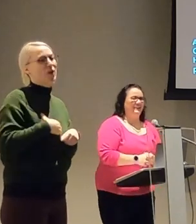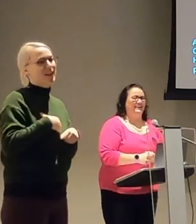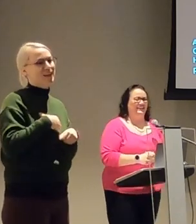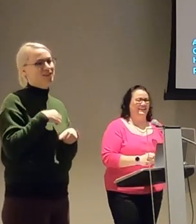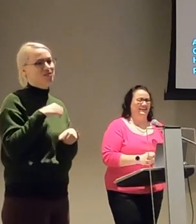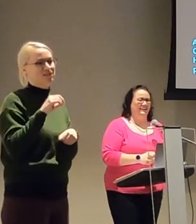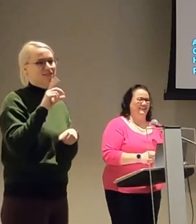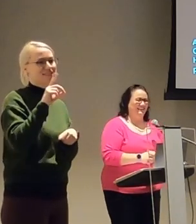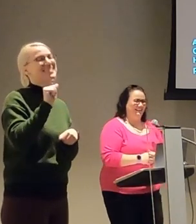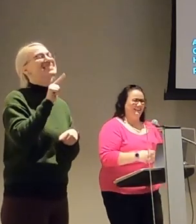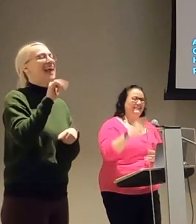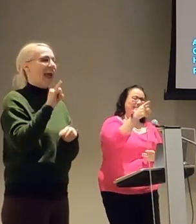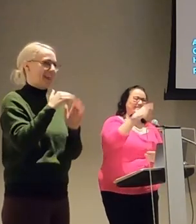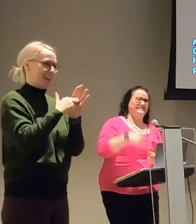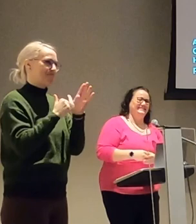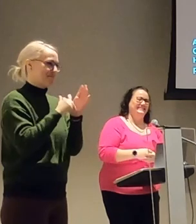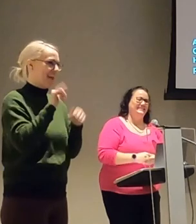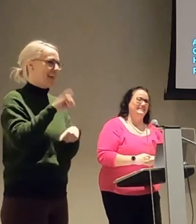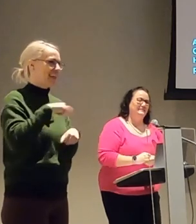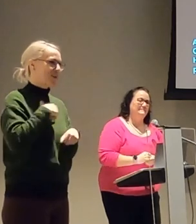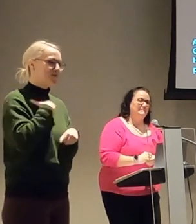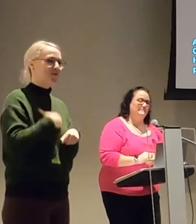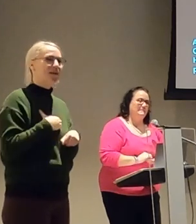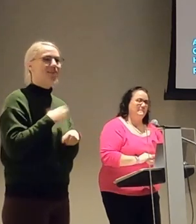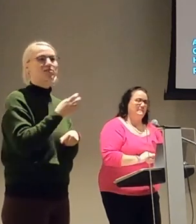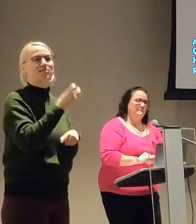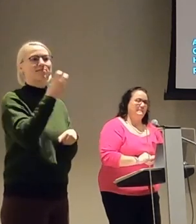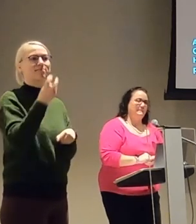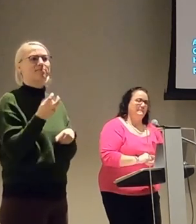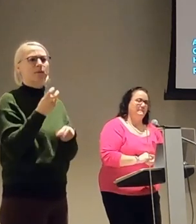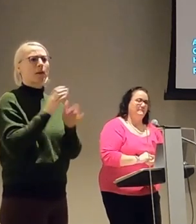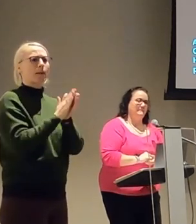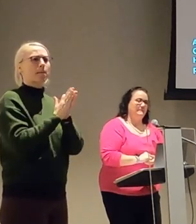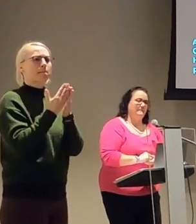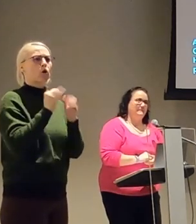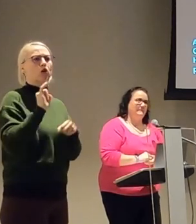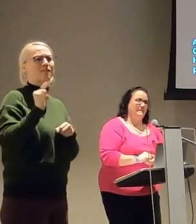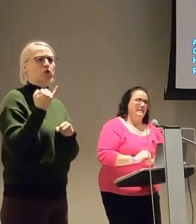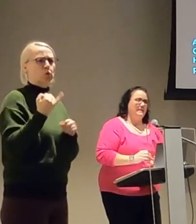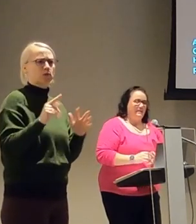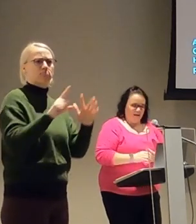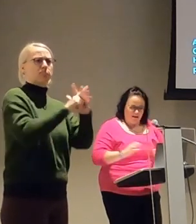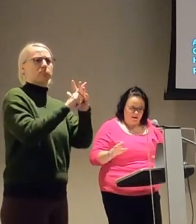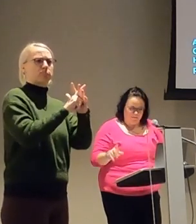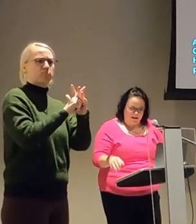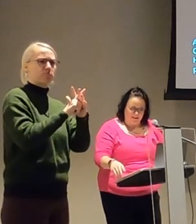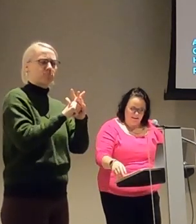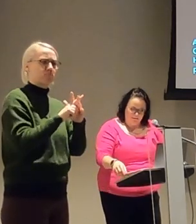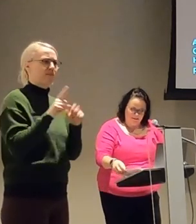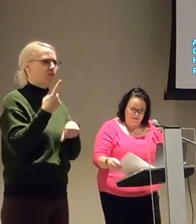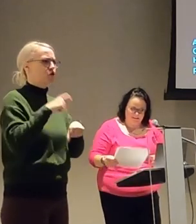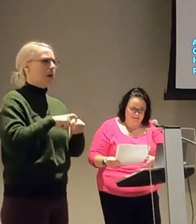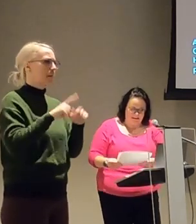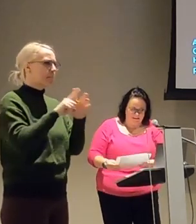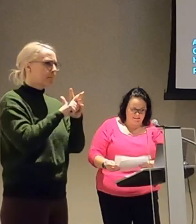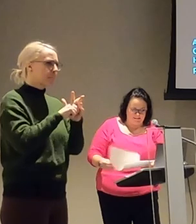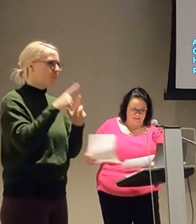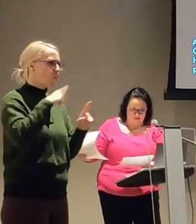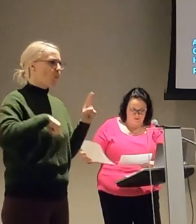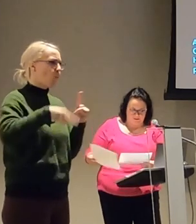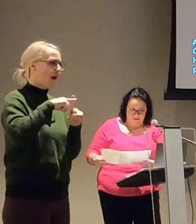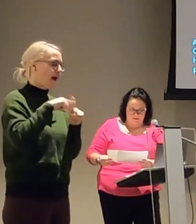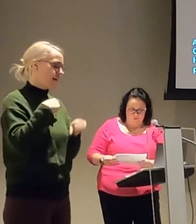imagine. Yes. When did the Book of Judith surface? When do we first know about it? I think it was the